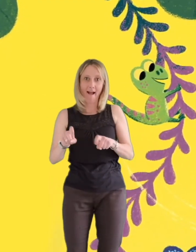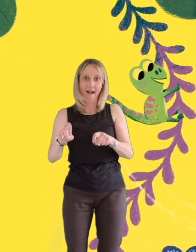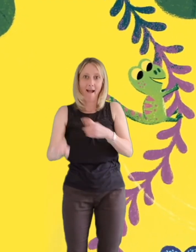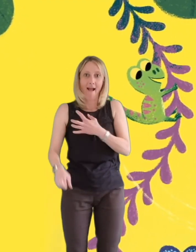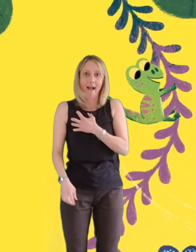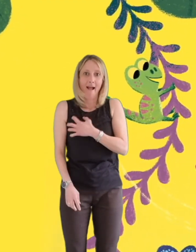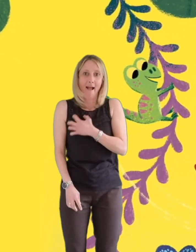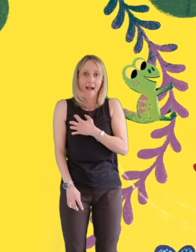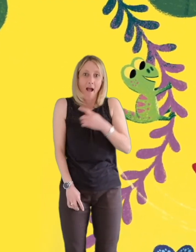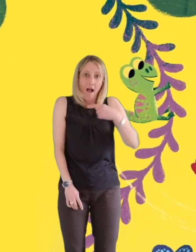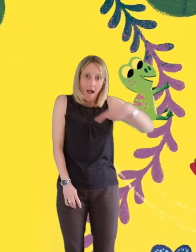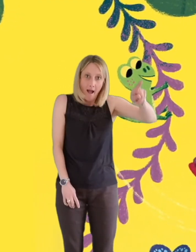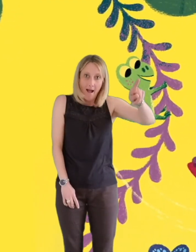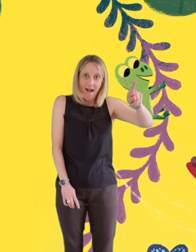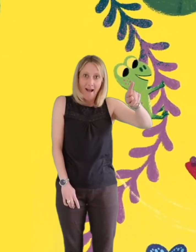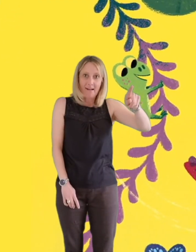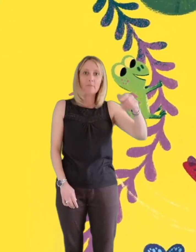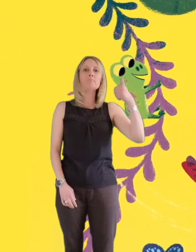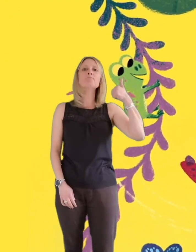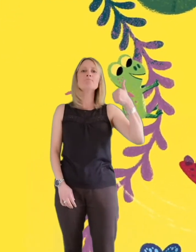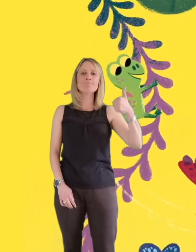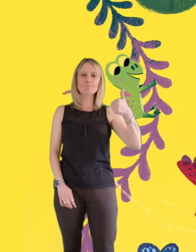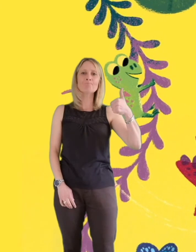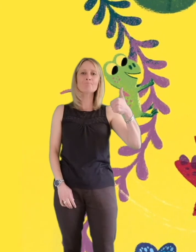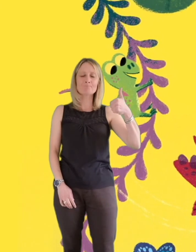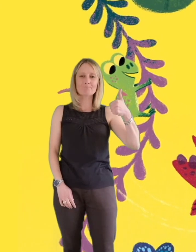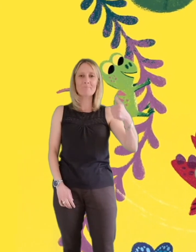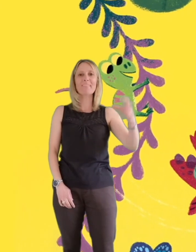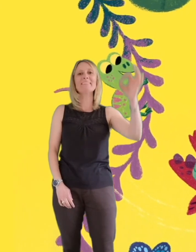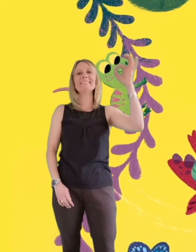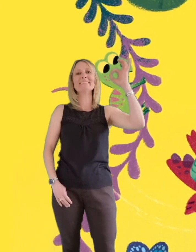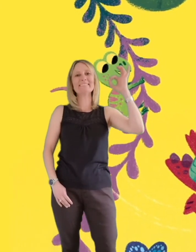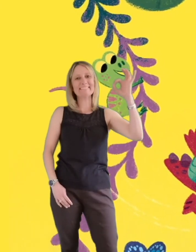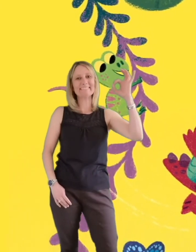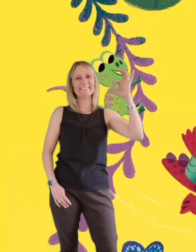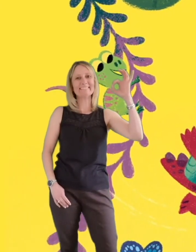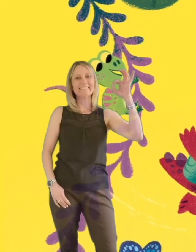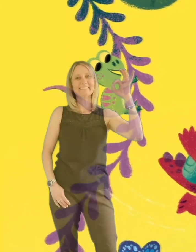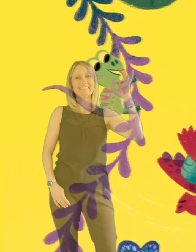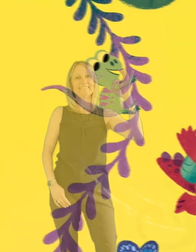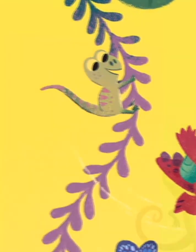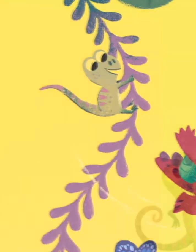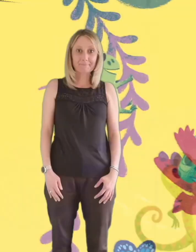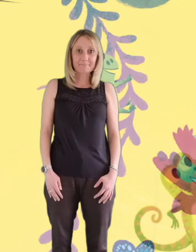away, all is good and all is well, and everything's okay.